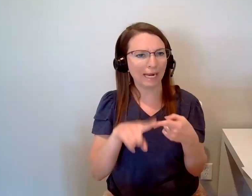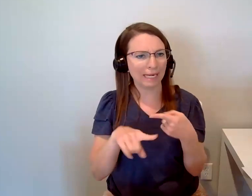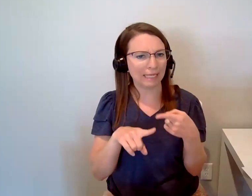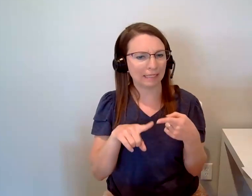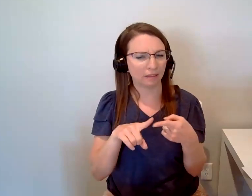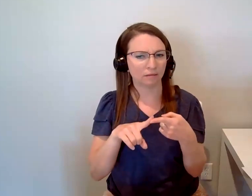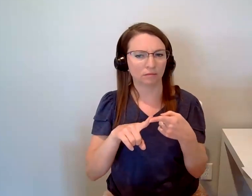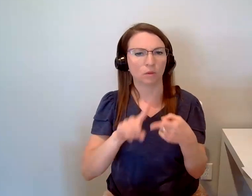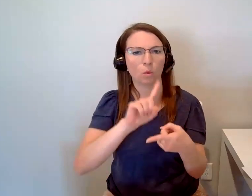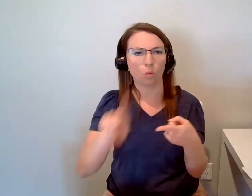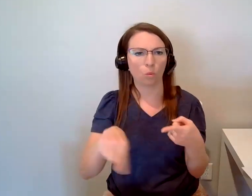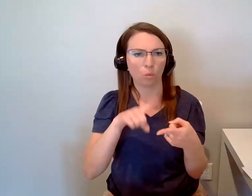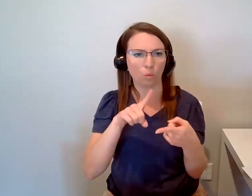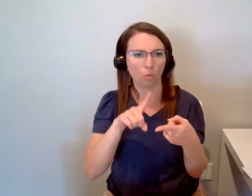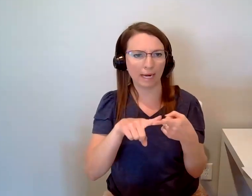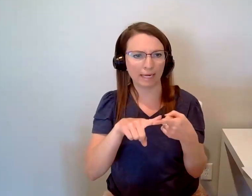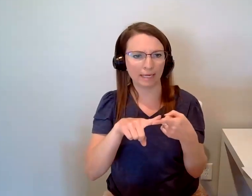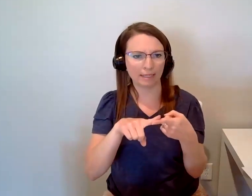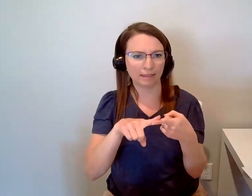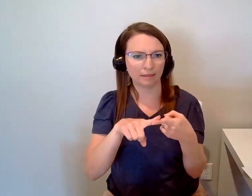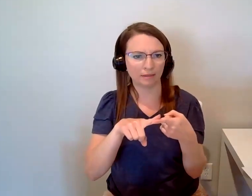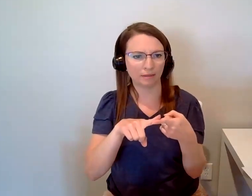When? When?